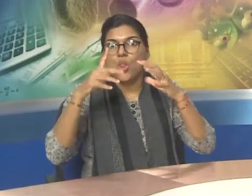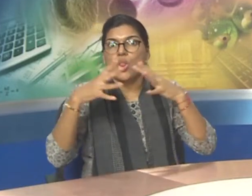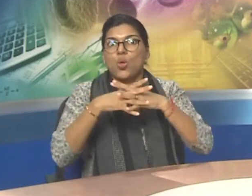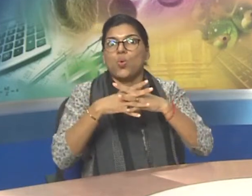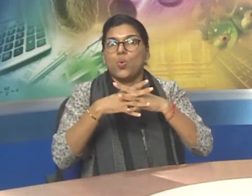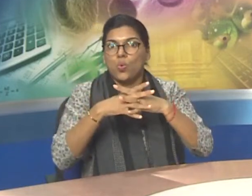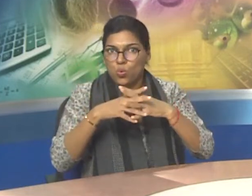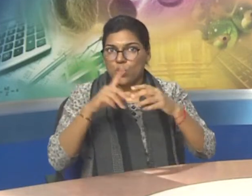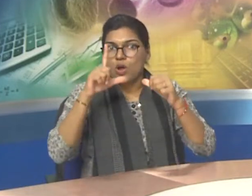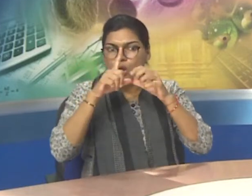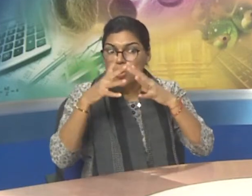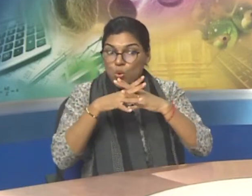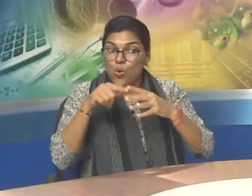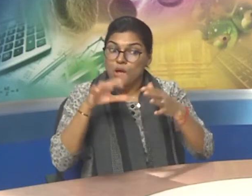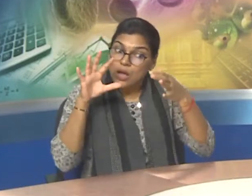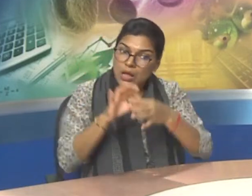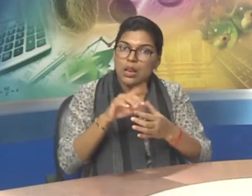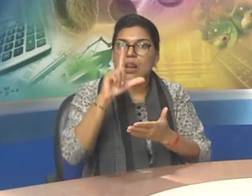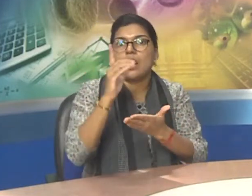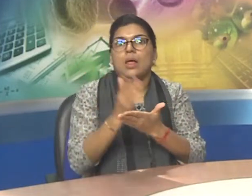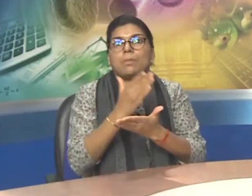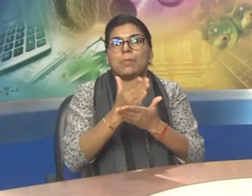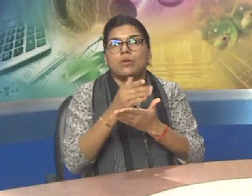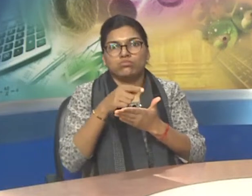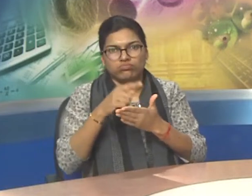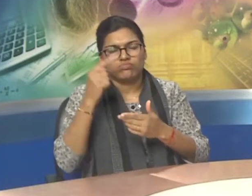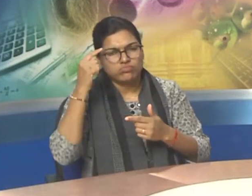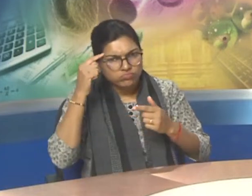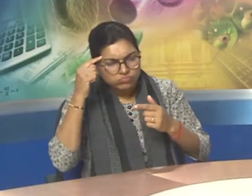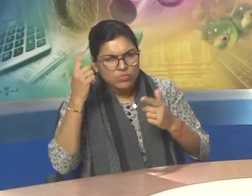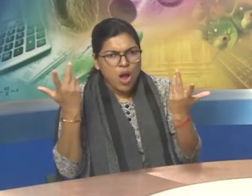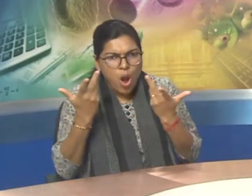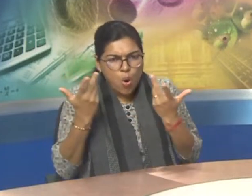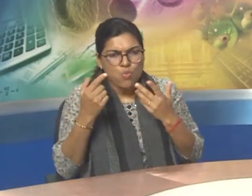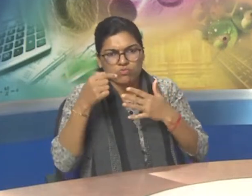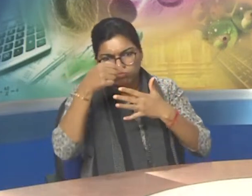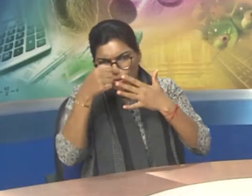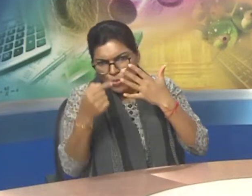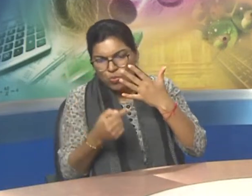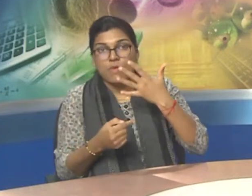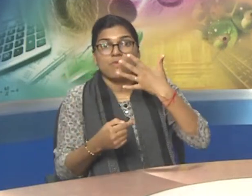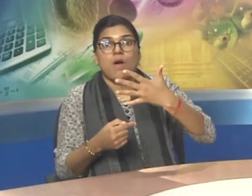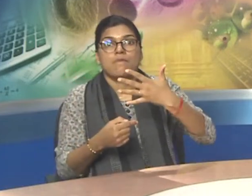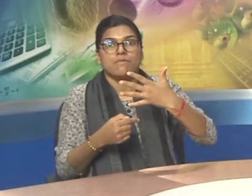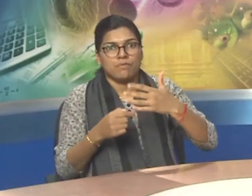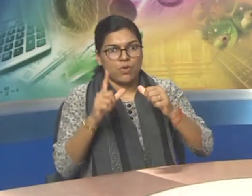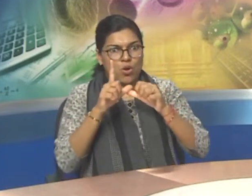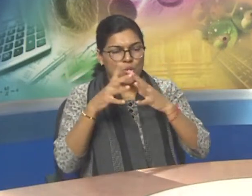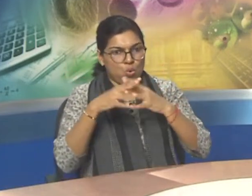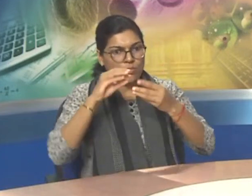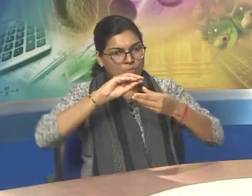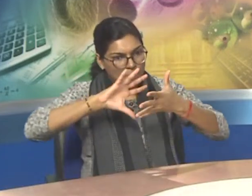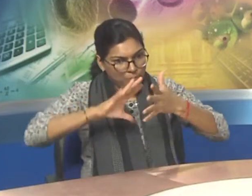we all call him as father of library science. He is the person who formulated